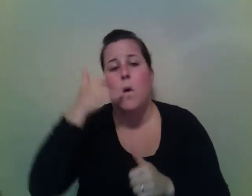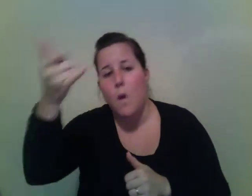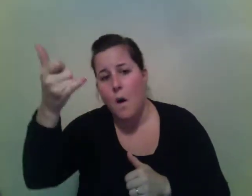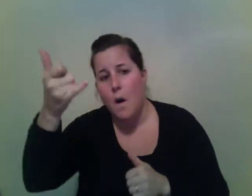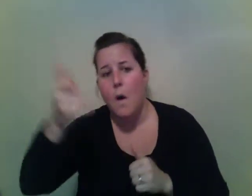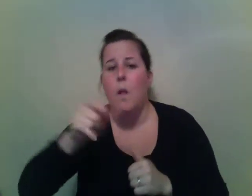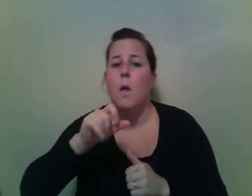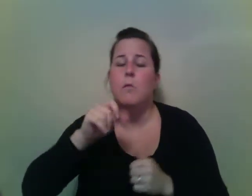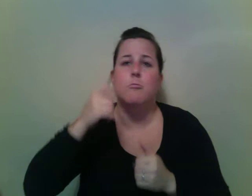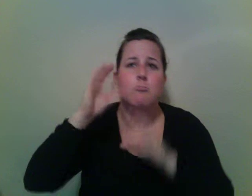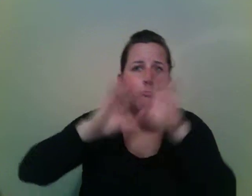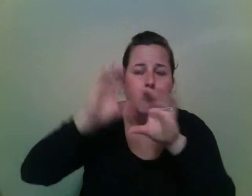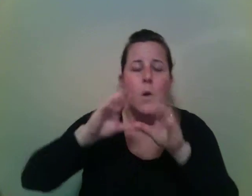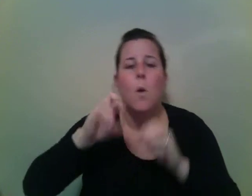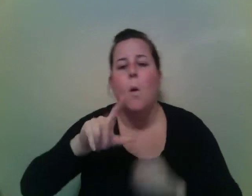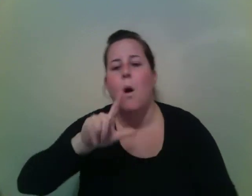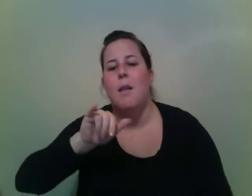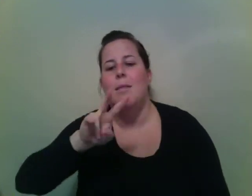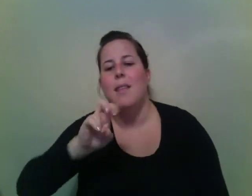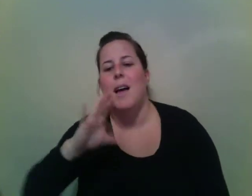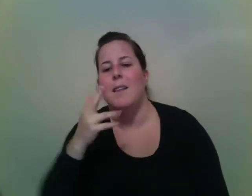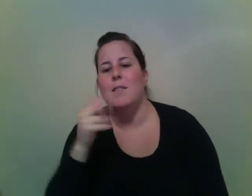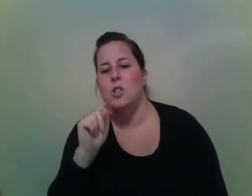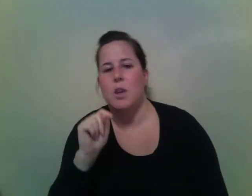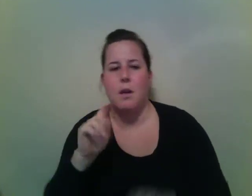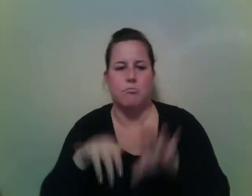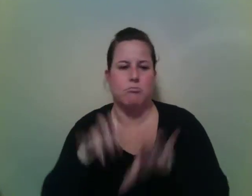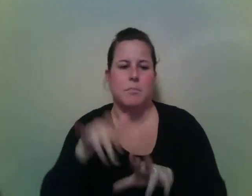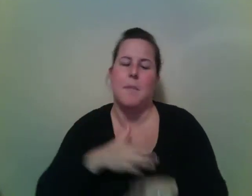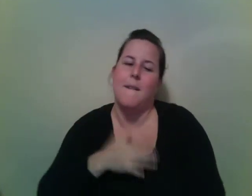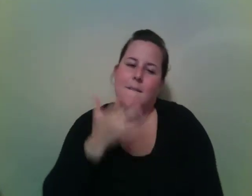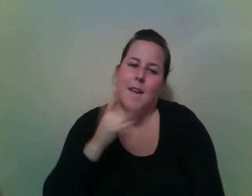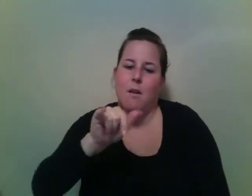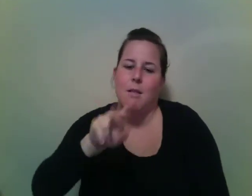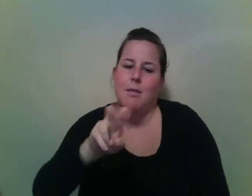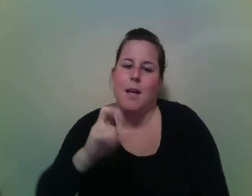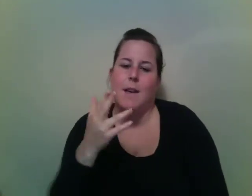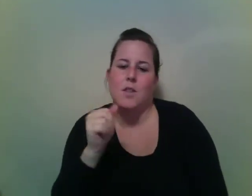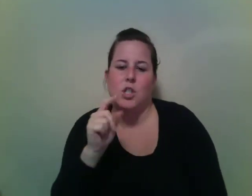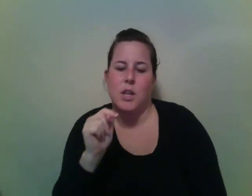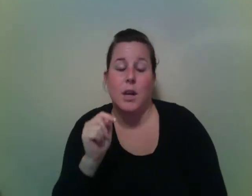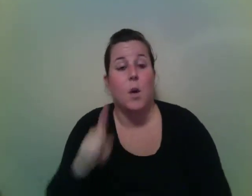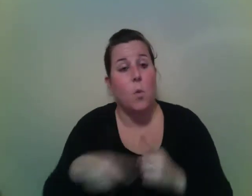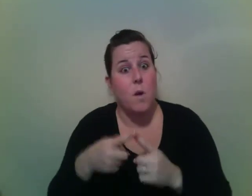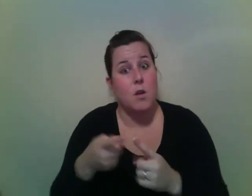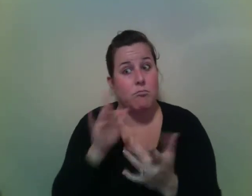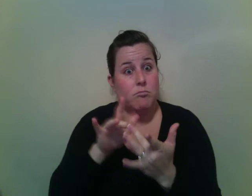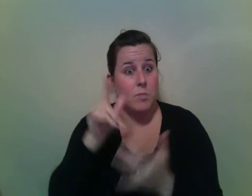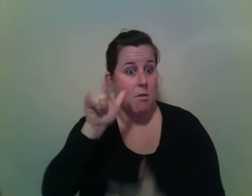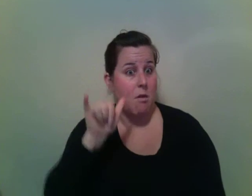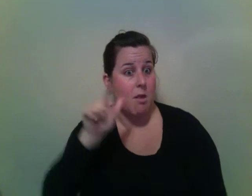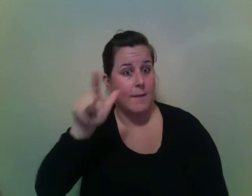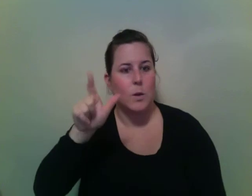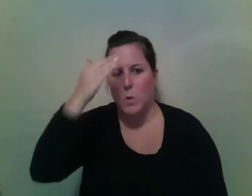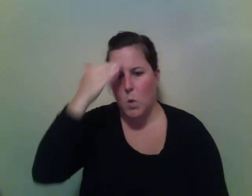chat. My favorite is to live chat. And when you do that, you just need to know the new distributor's member number. And you also